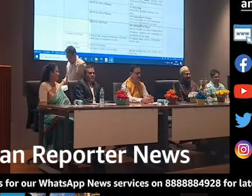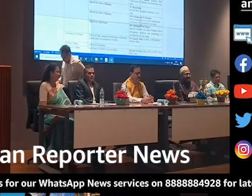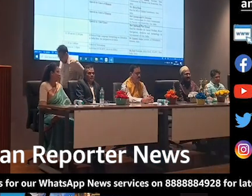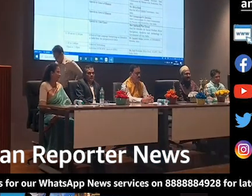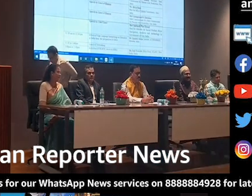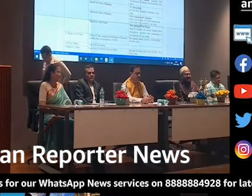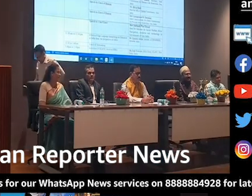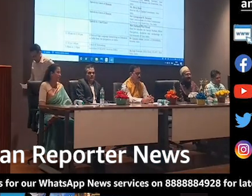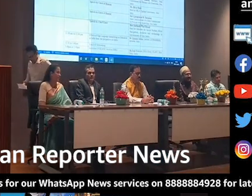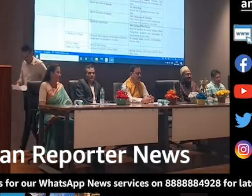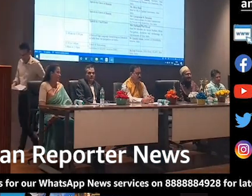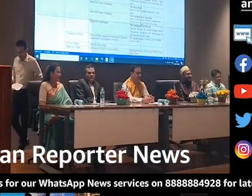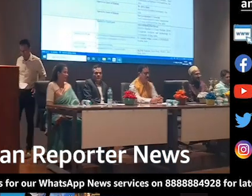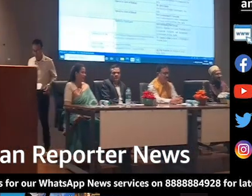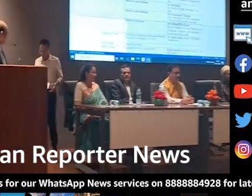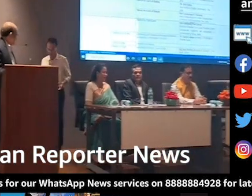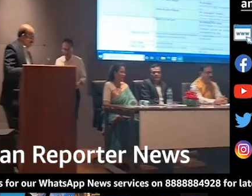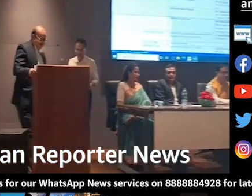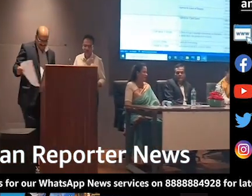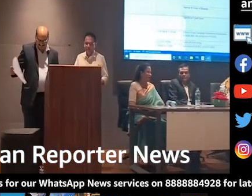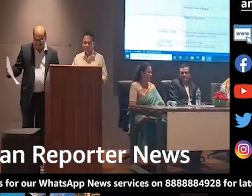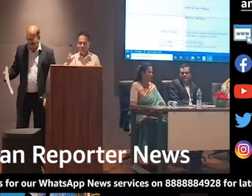department in Goa state government.